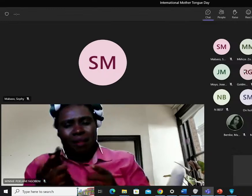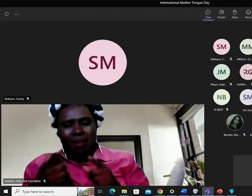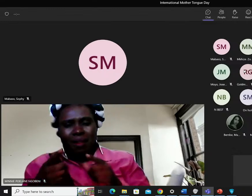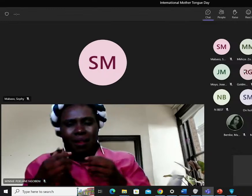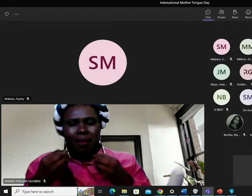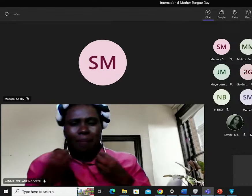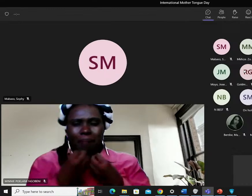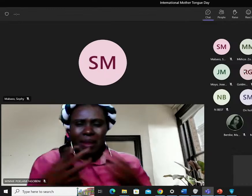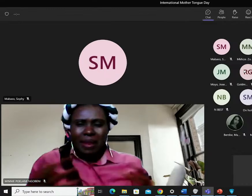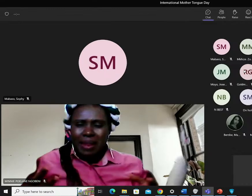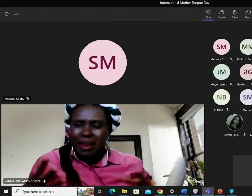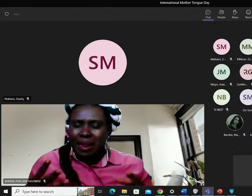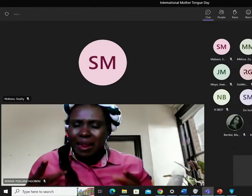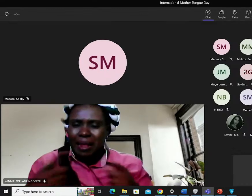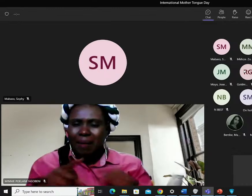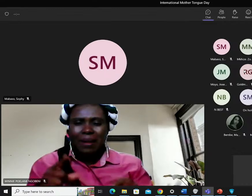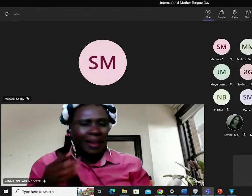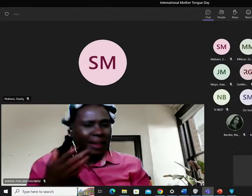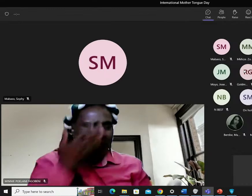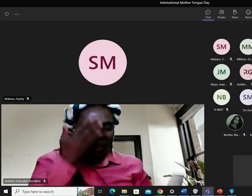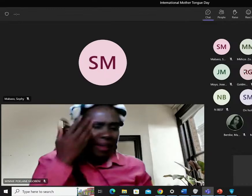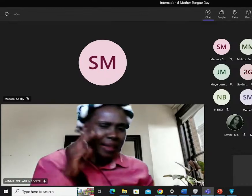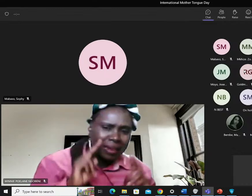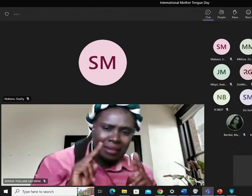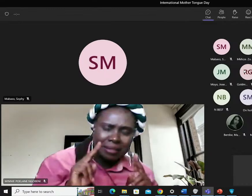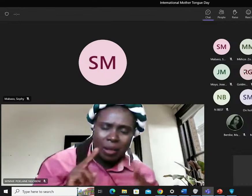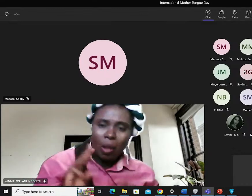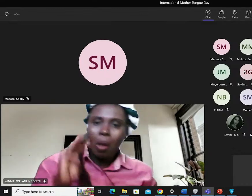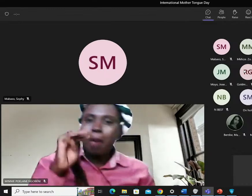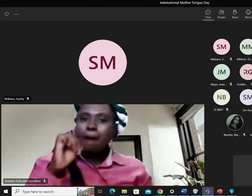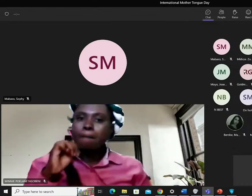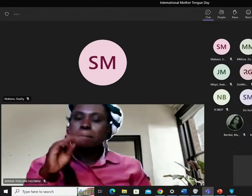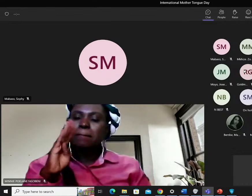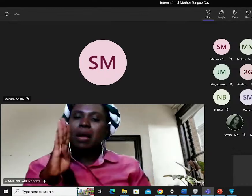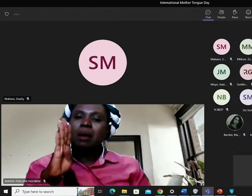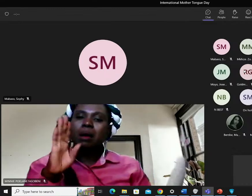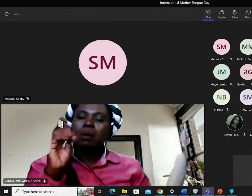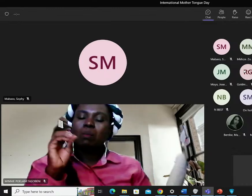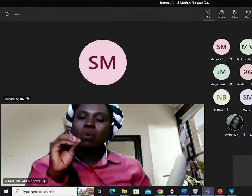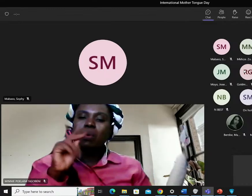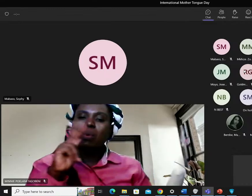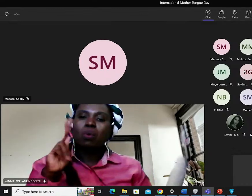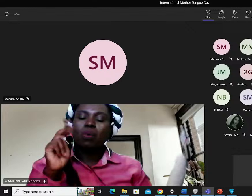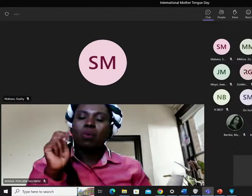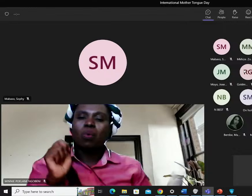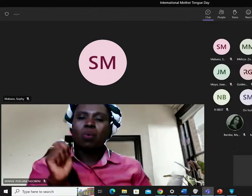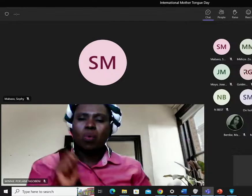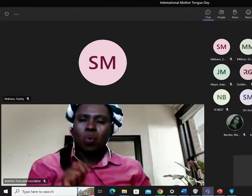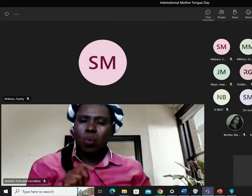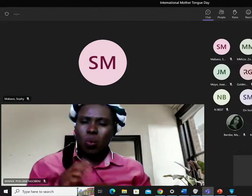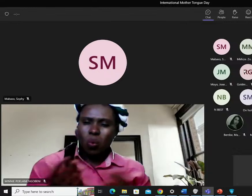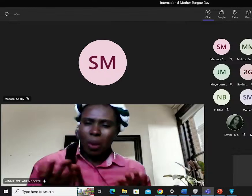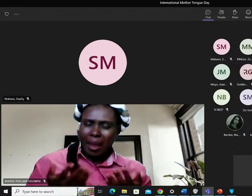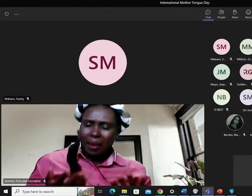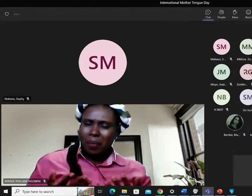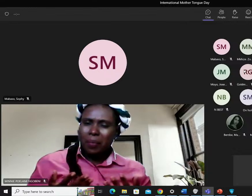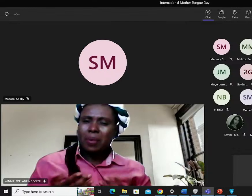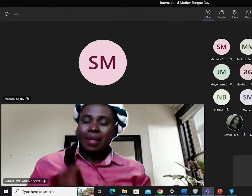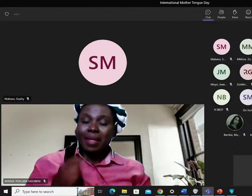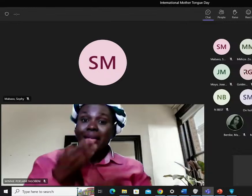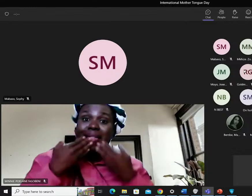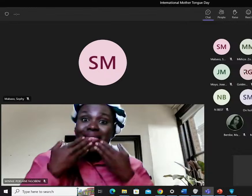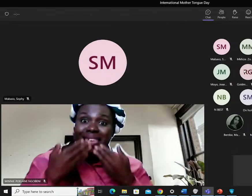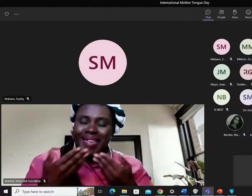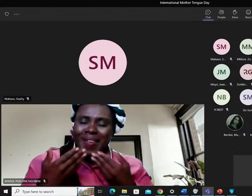modern languages. Andiboni mabhuku nkamangane nxesibekazi ndini siyakubulela